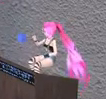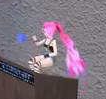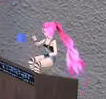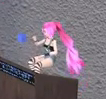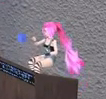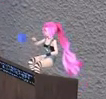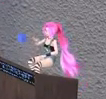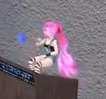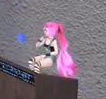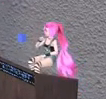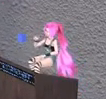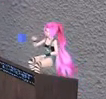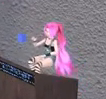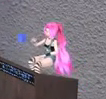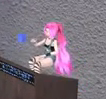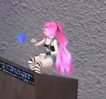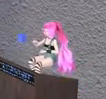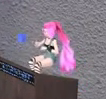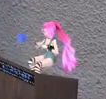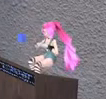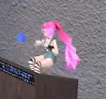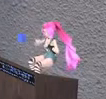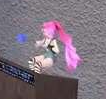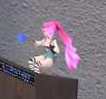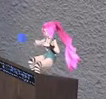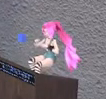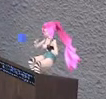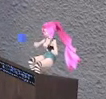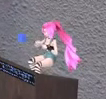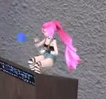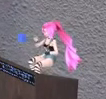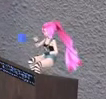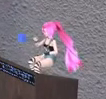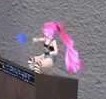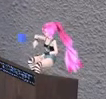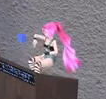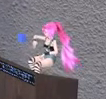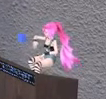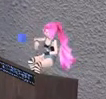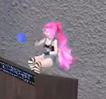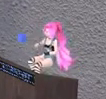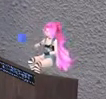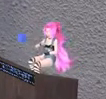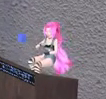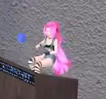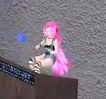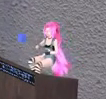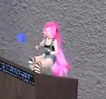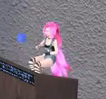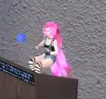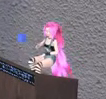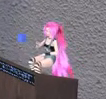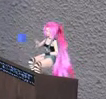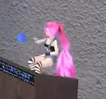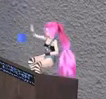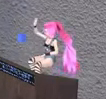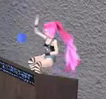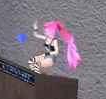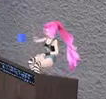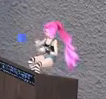asking a question. So if you're not comfortable signing a question yet, that's fine. When you raise